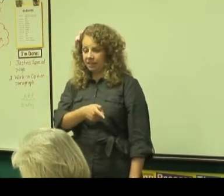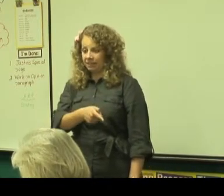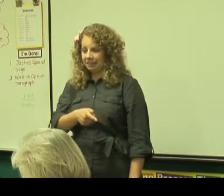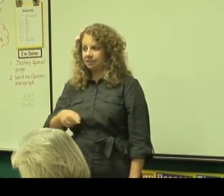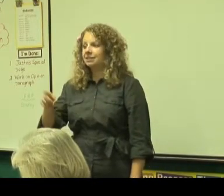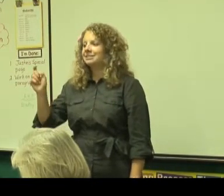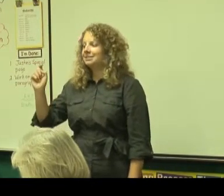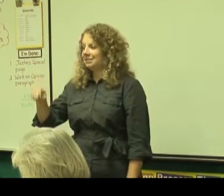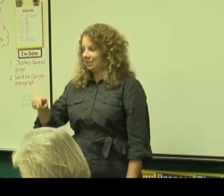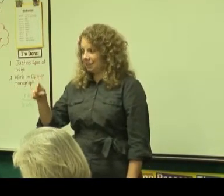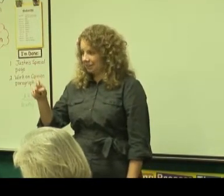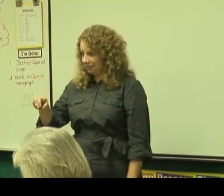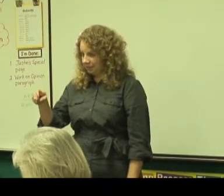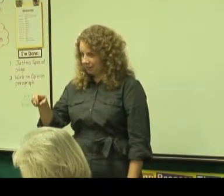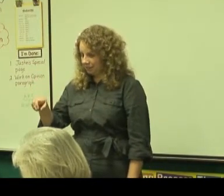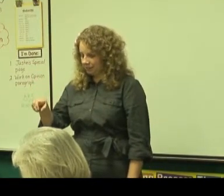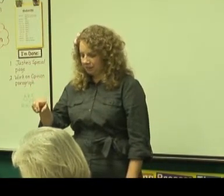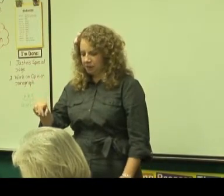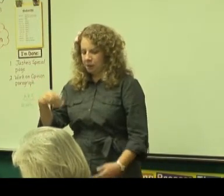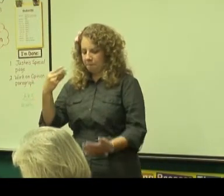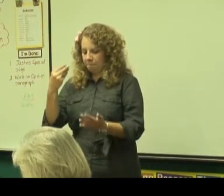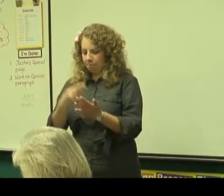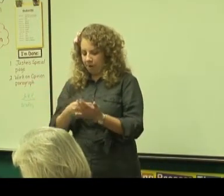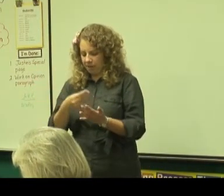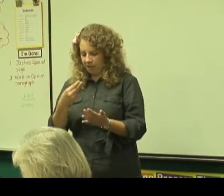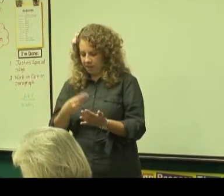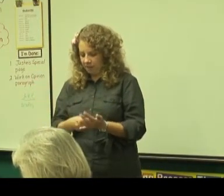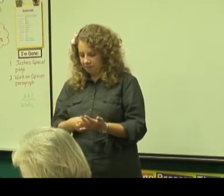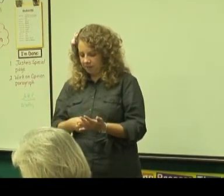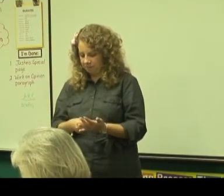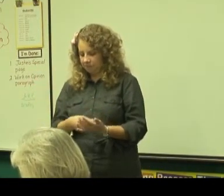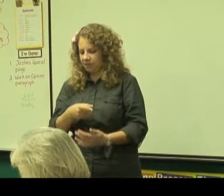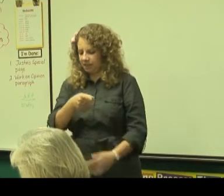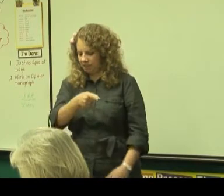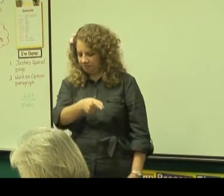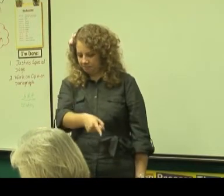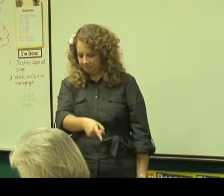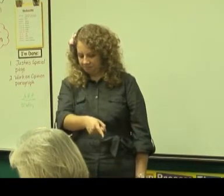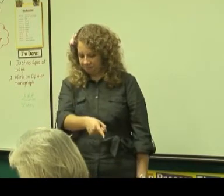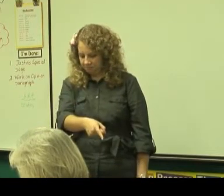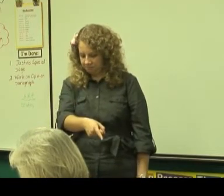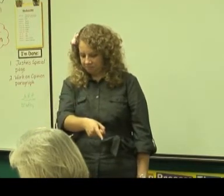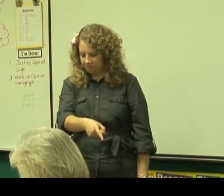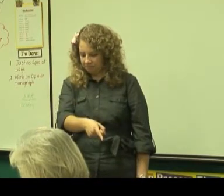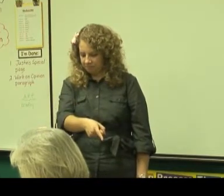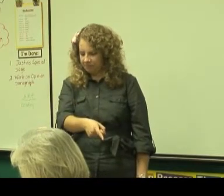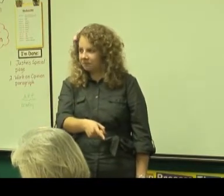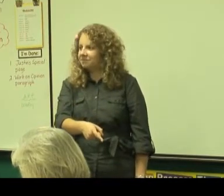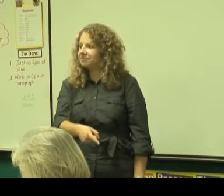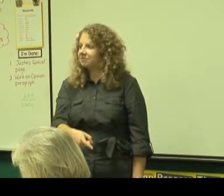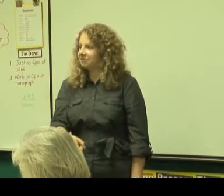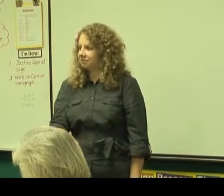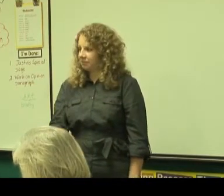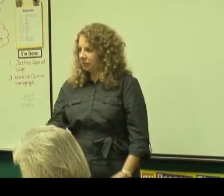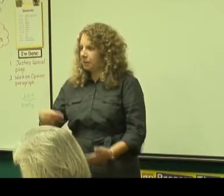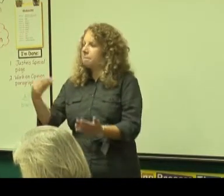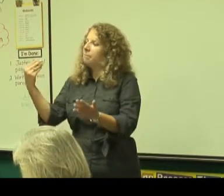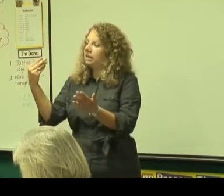He needs money, he. Wait a second. Money